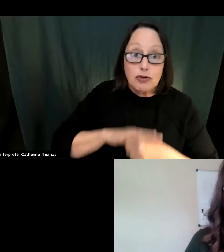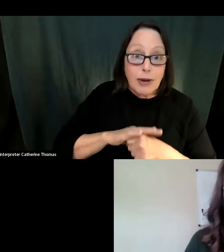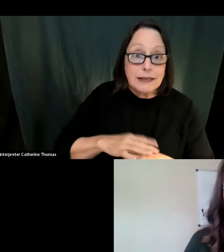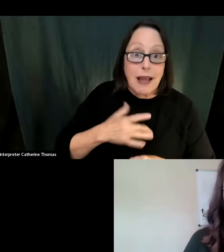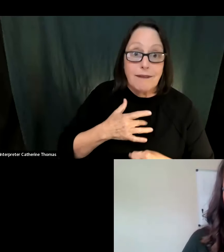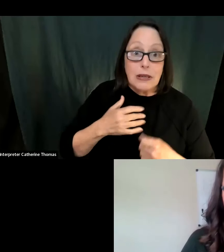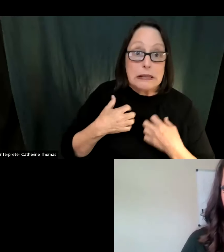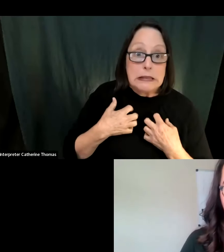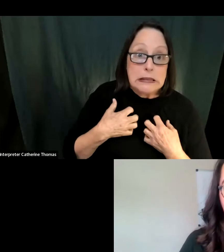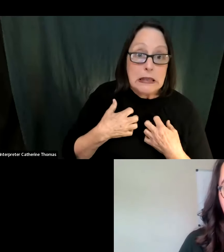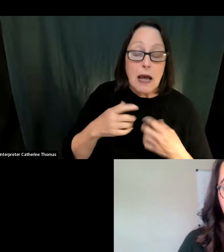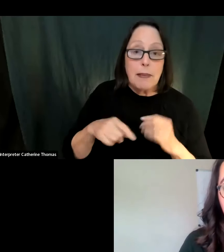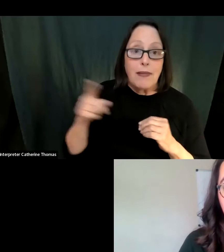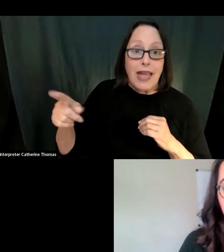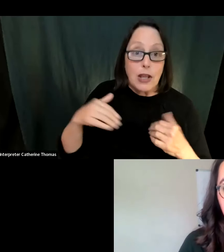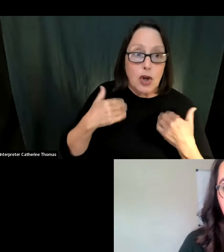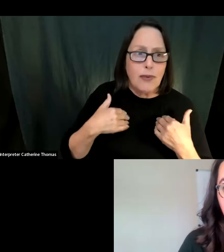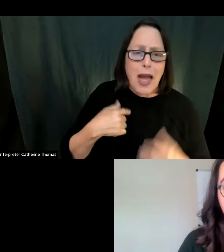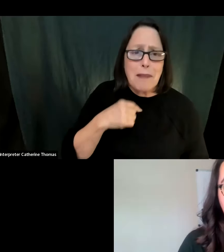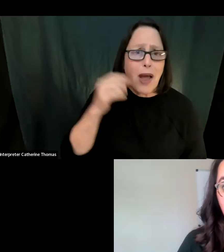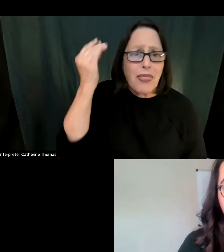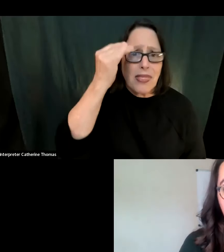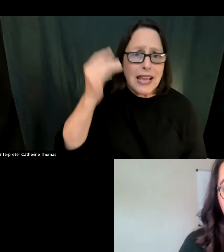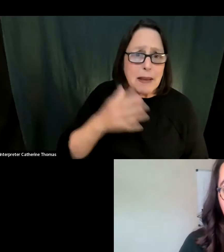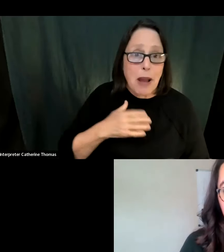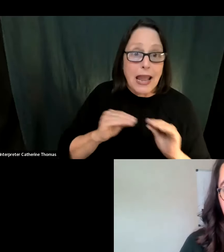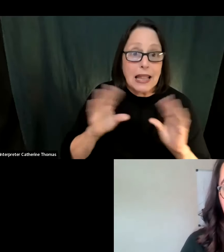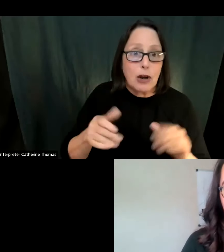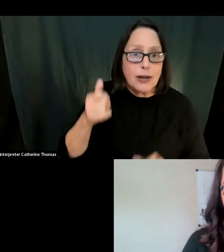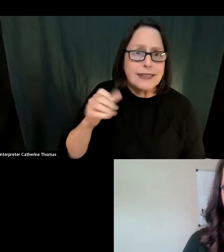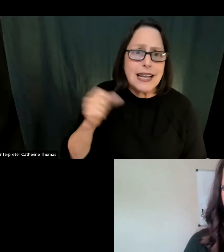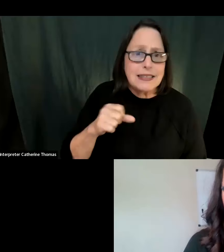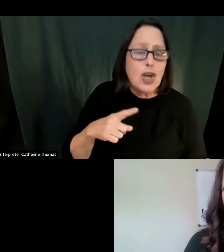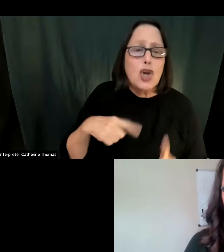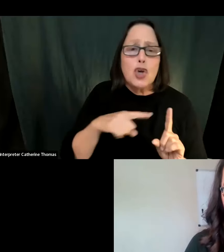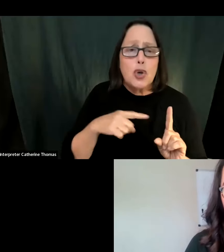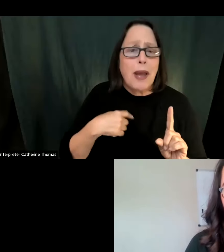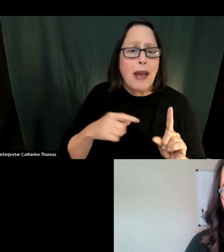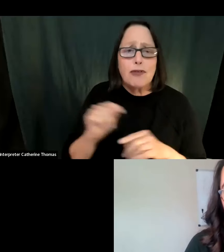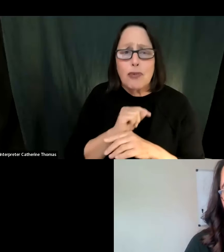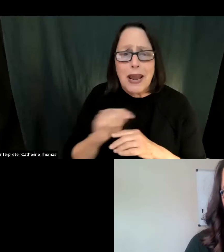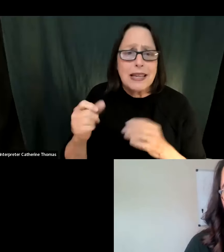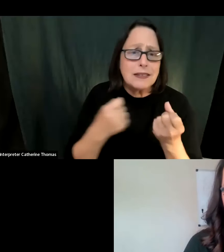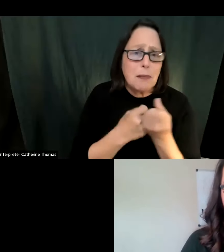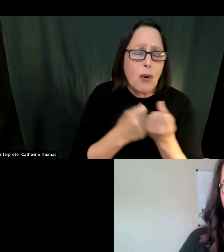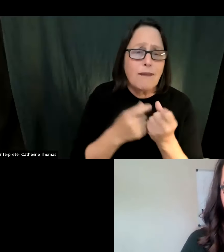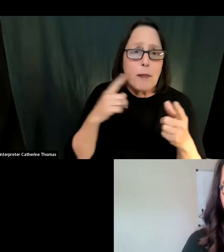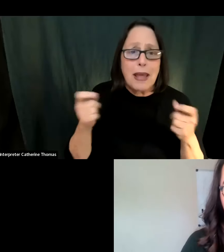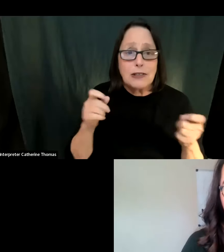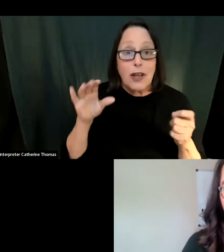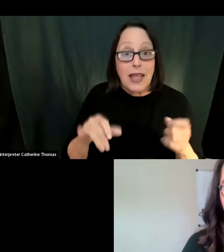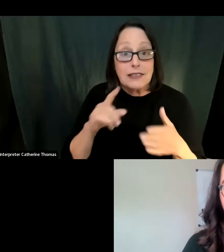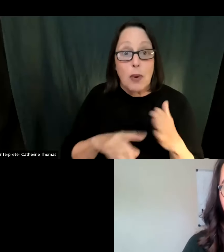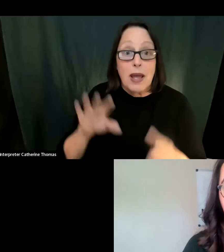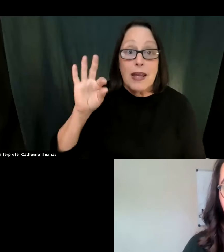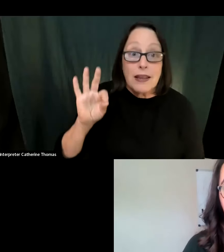person in crisis, I'm not thinking at my best. And I know that you all get fabulous training and support to manage that. And that's what a 988 call center does